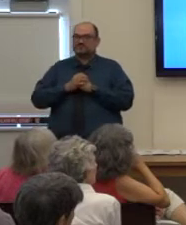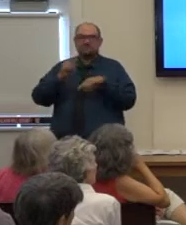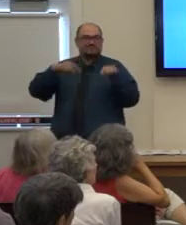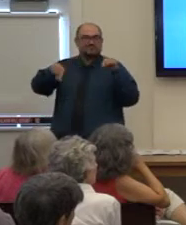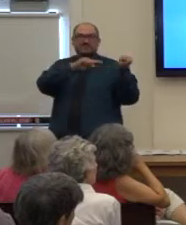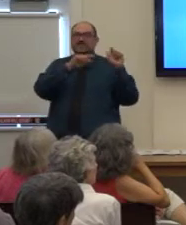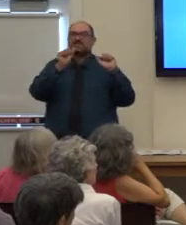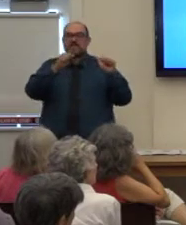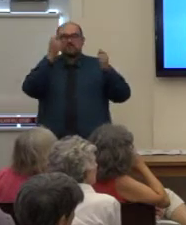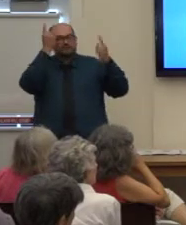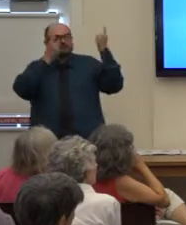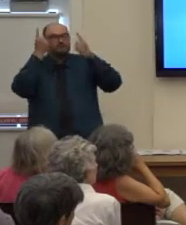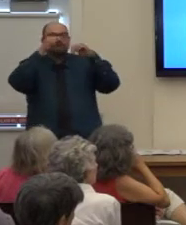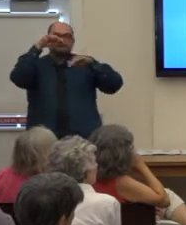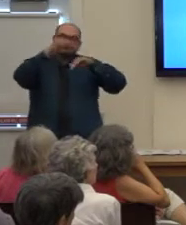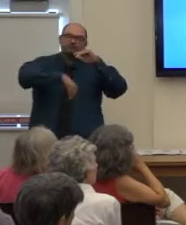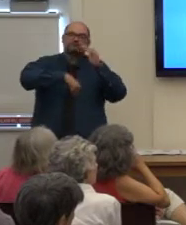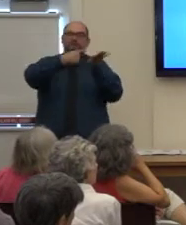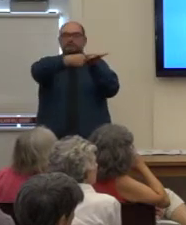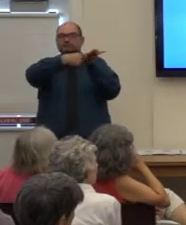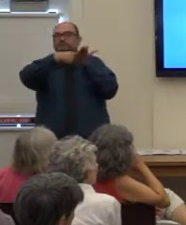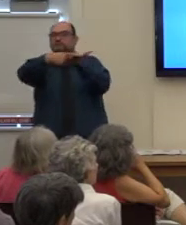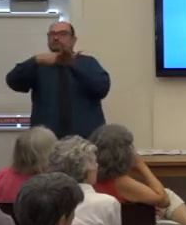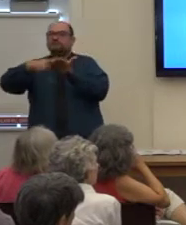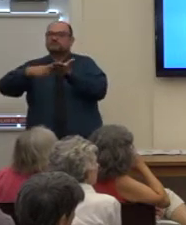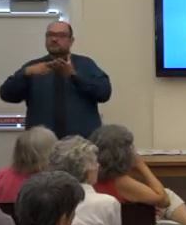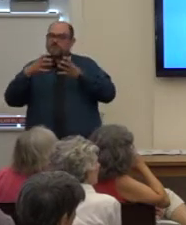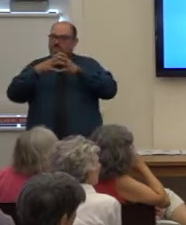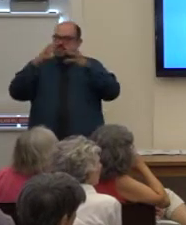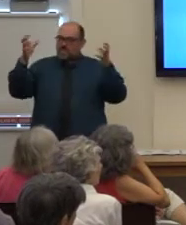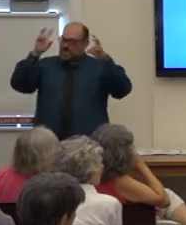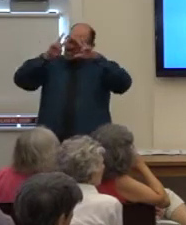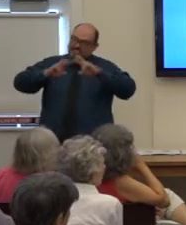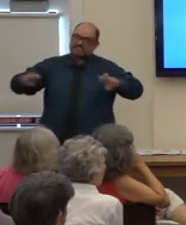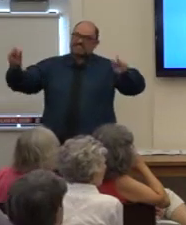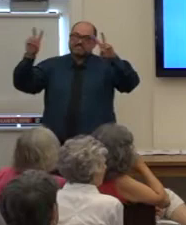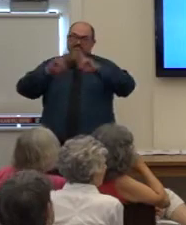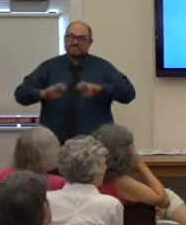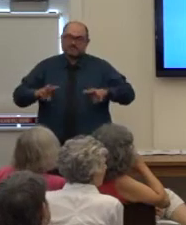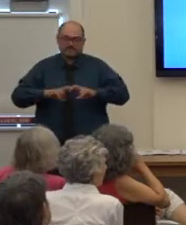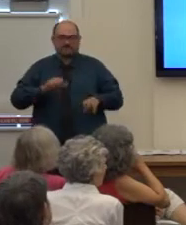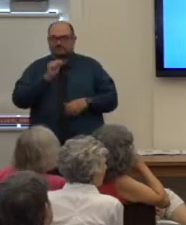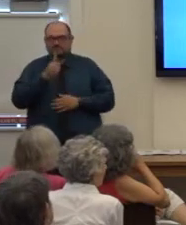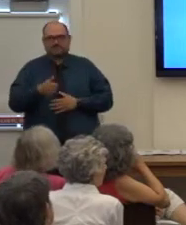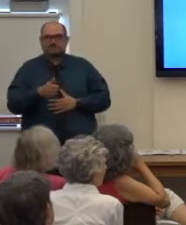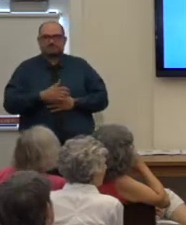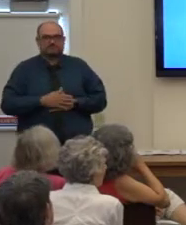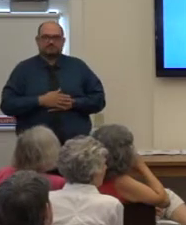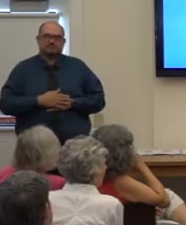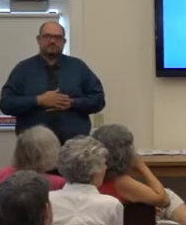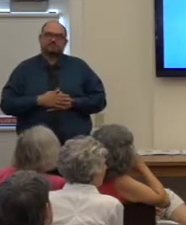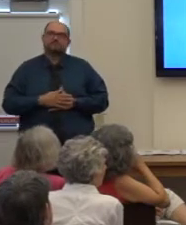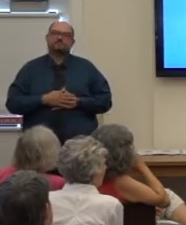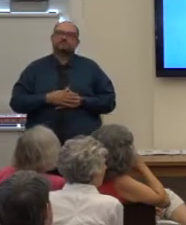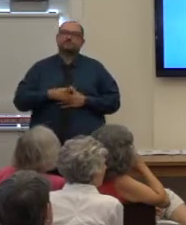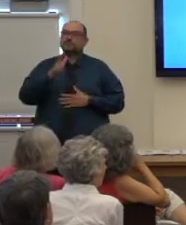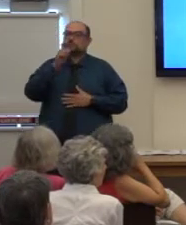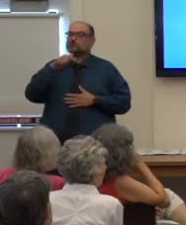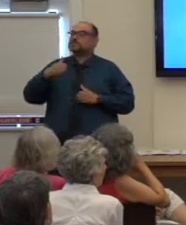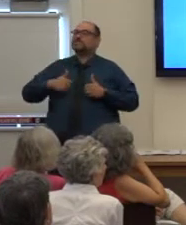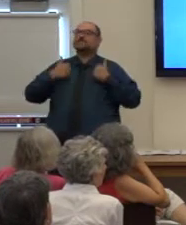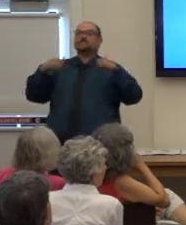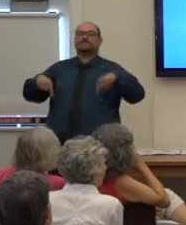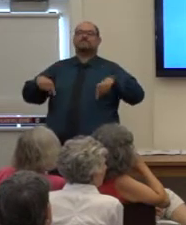but not introspective ones. Very few Vineyarders of that era of any town